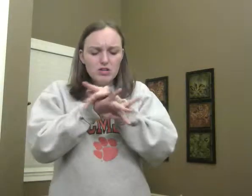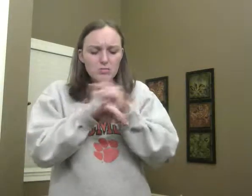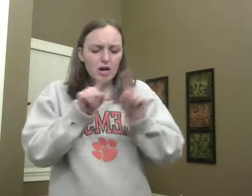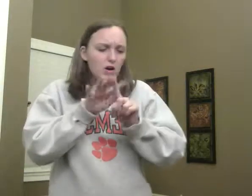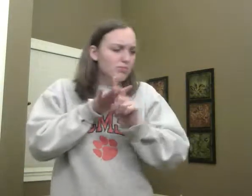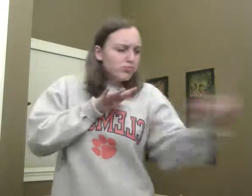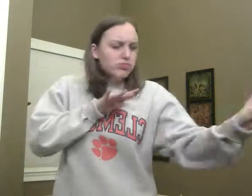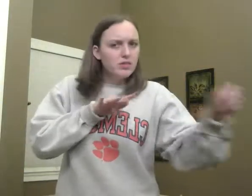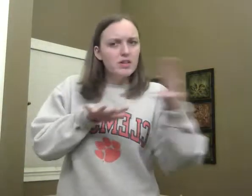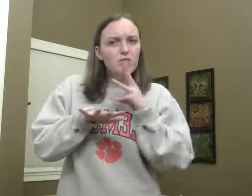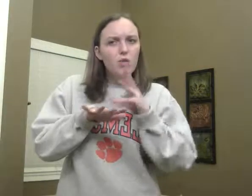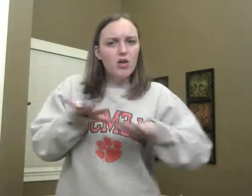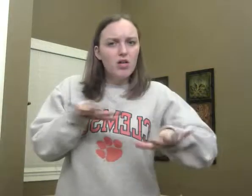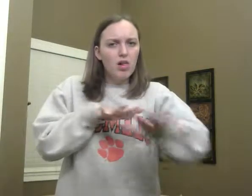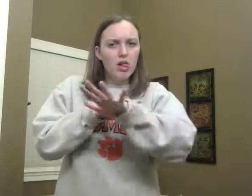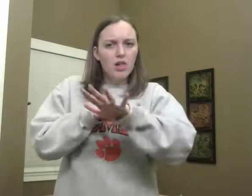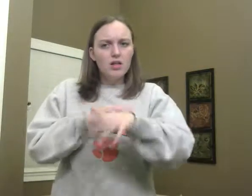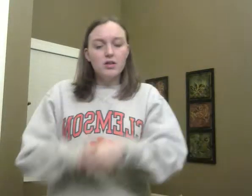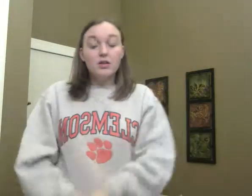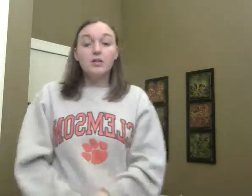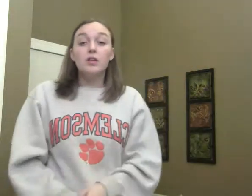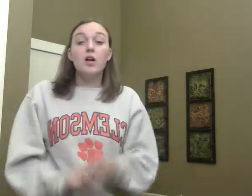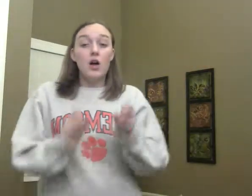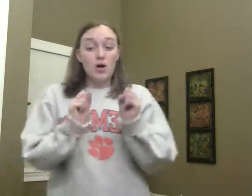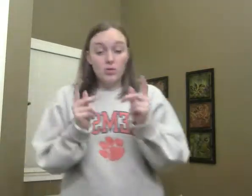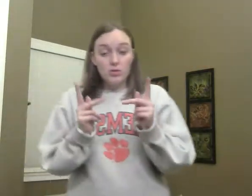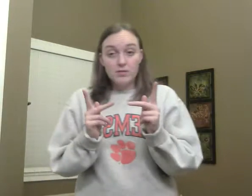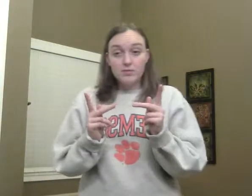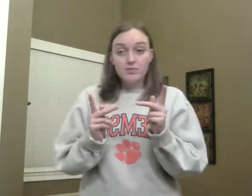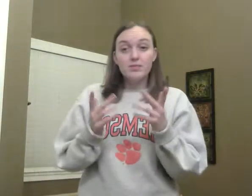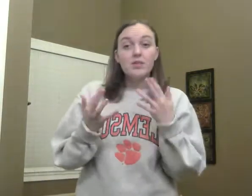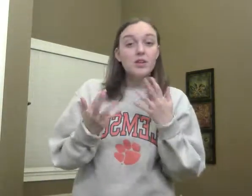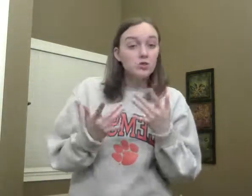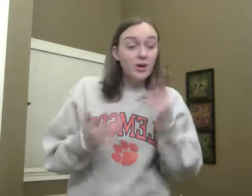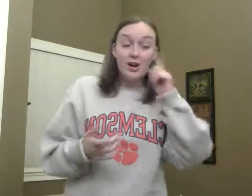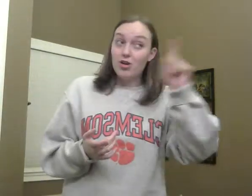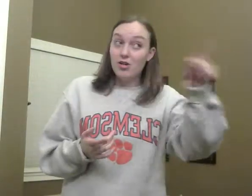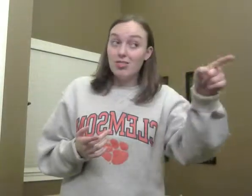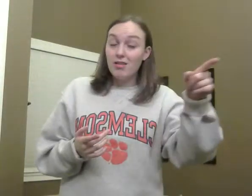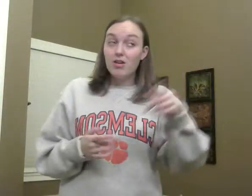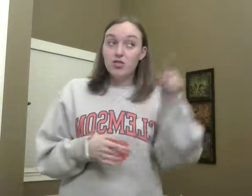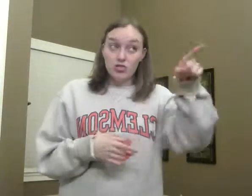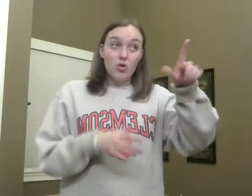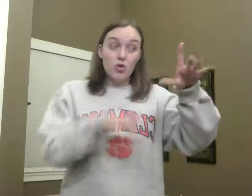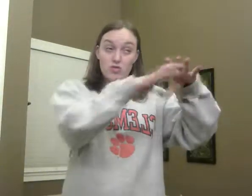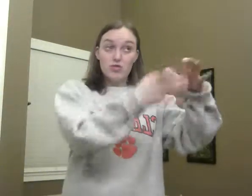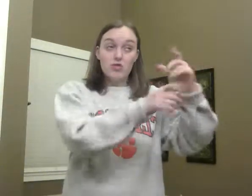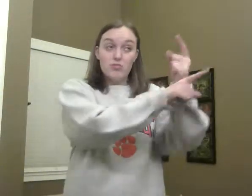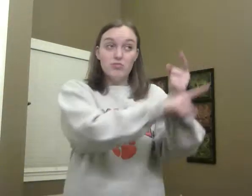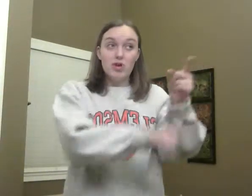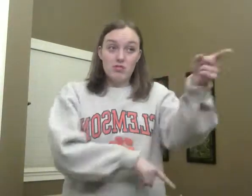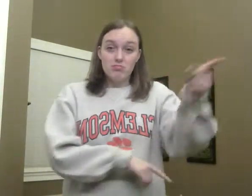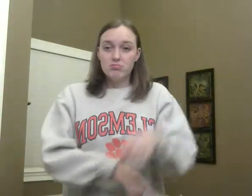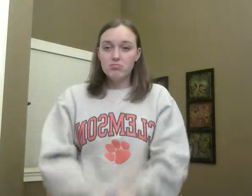I heard one right here. Let's give everyone another second or two to work on it a little bit further, but you are the group that I heard. Okay? Okay,